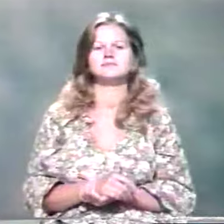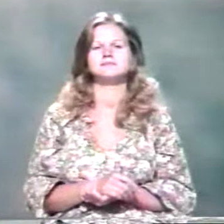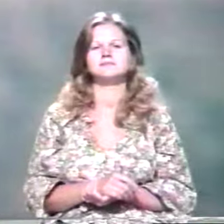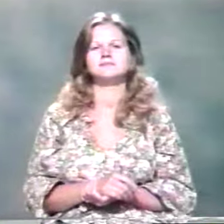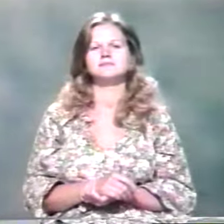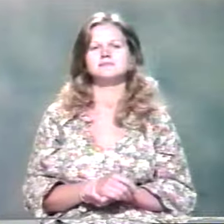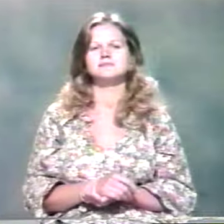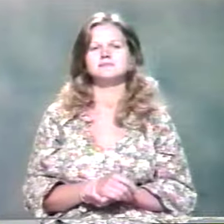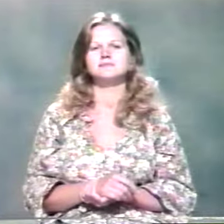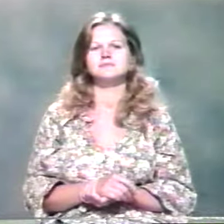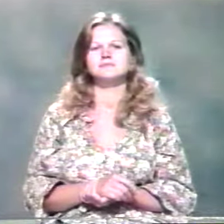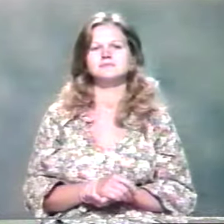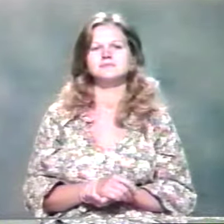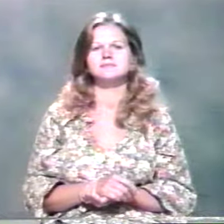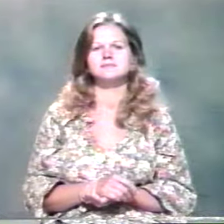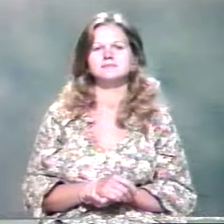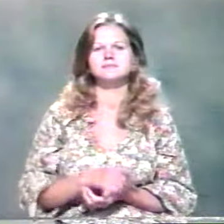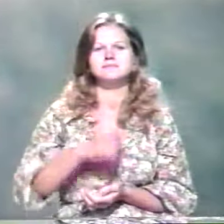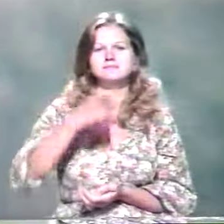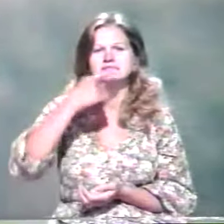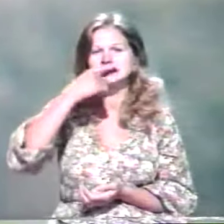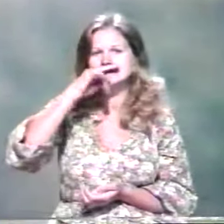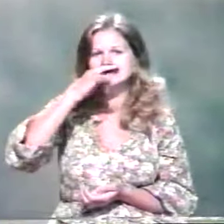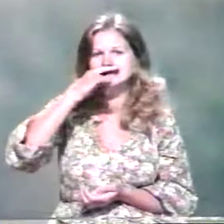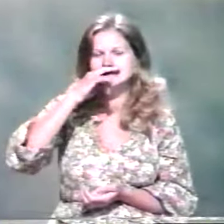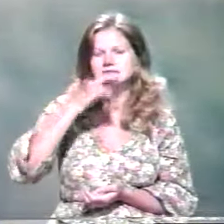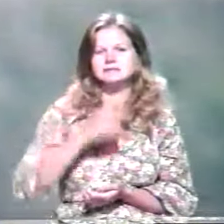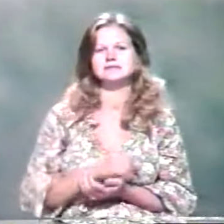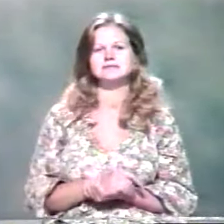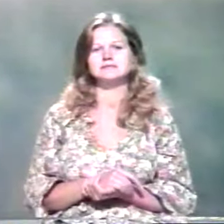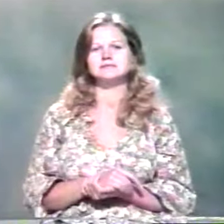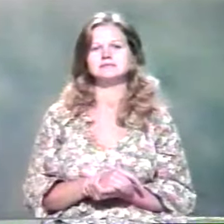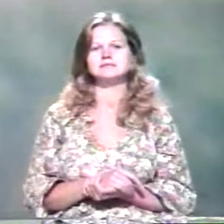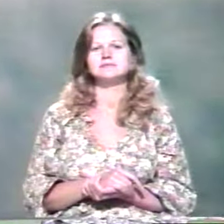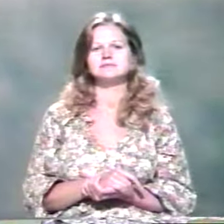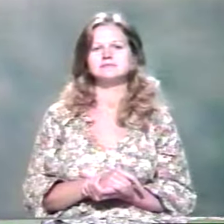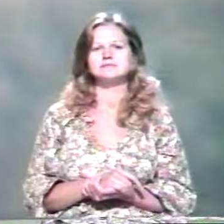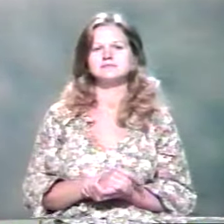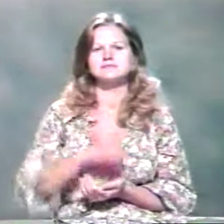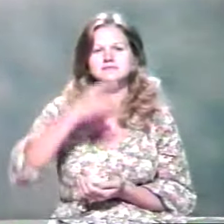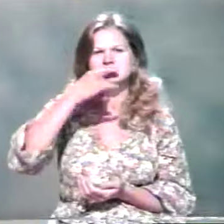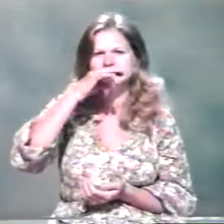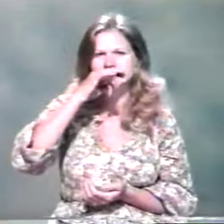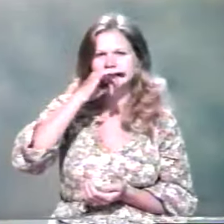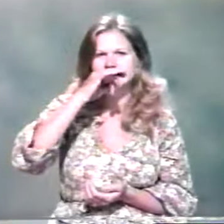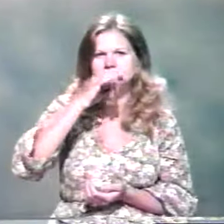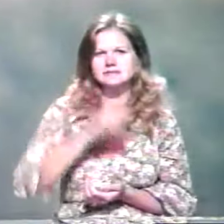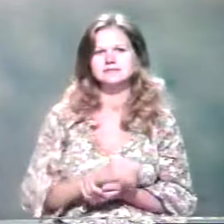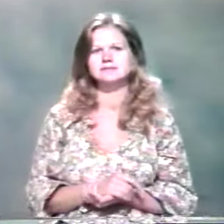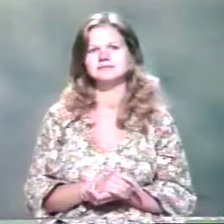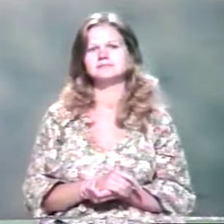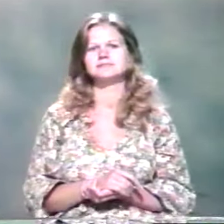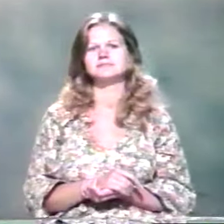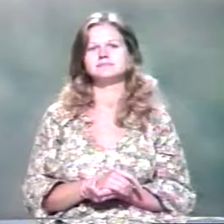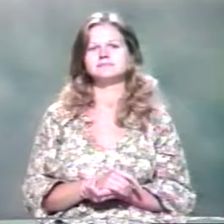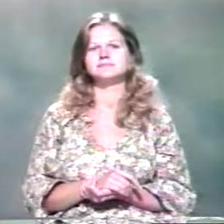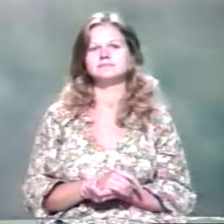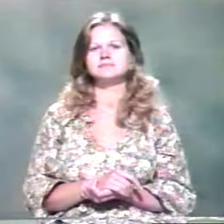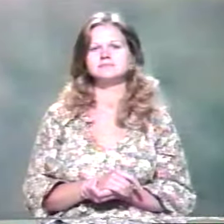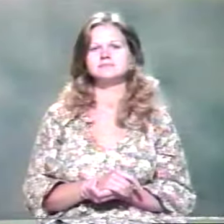The sign for kid or kids. Kids. You may also see the sign